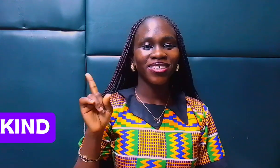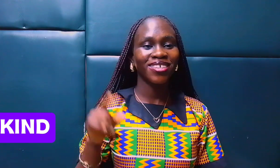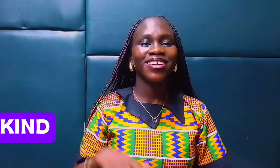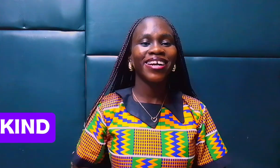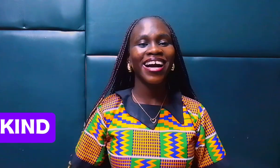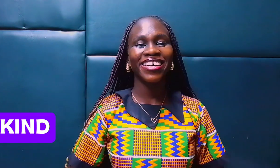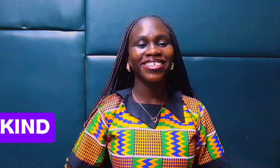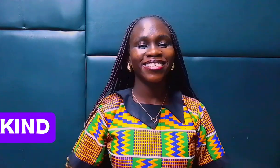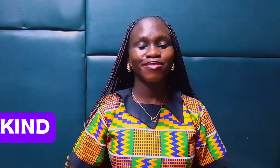1. Kind.